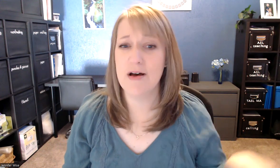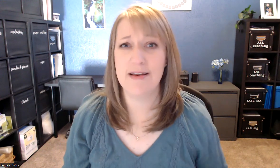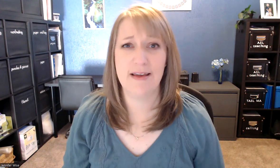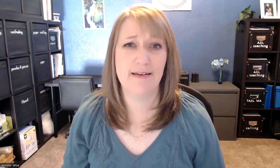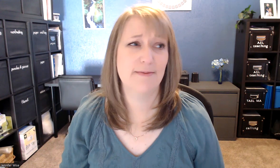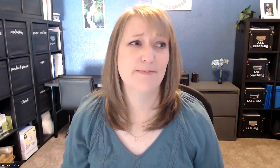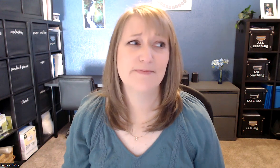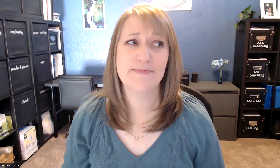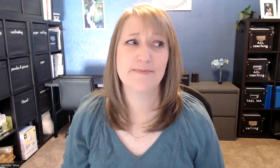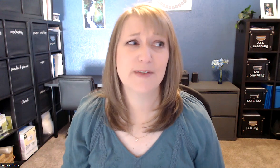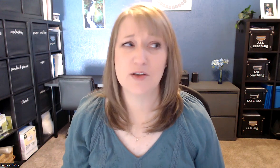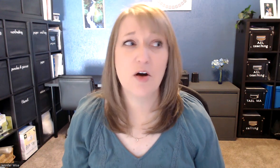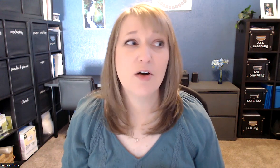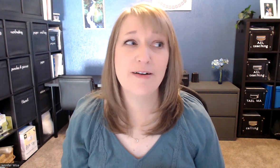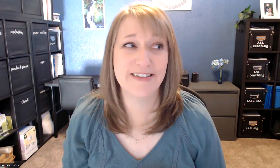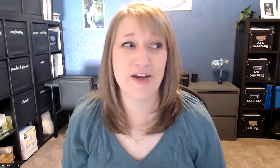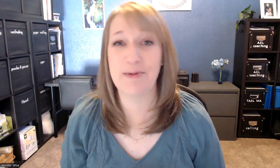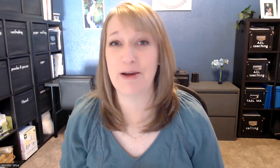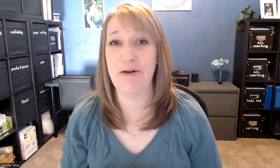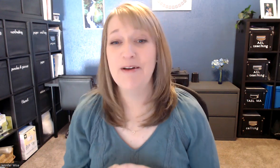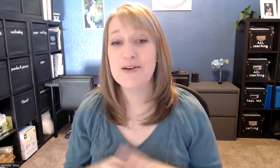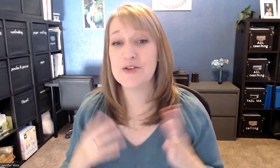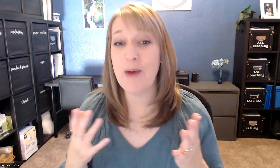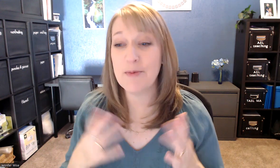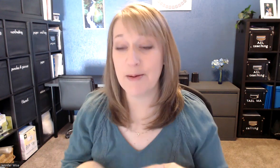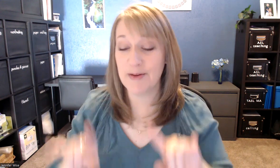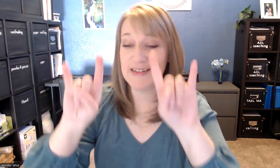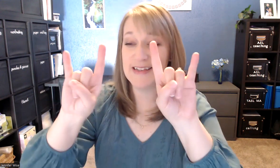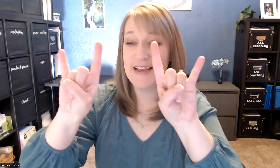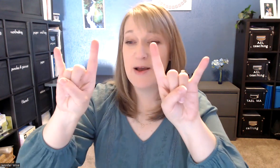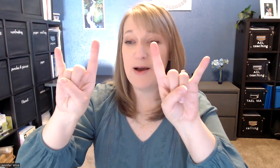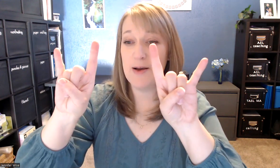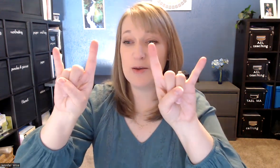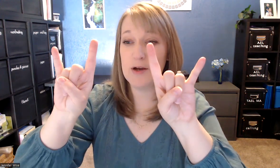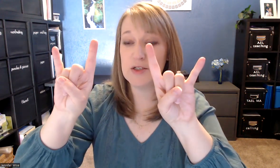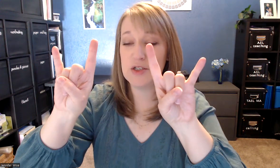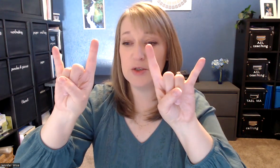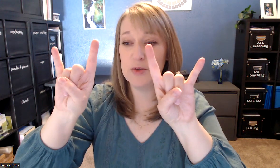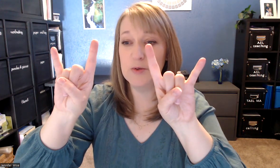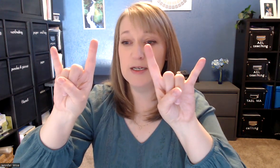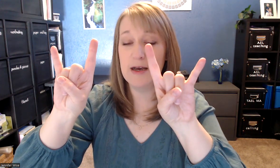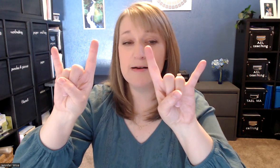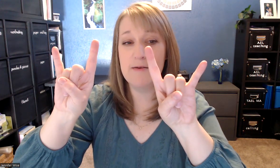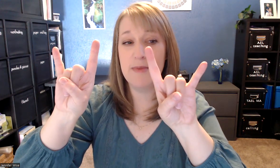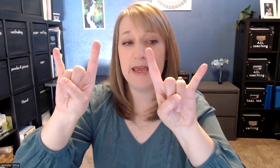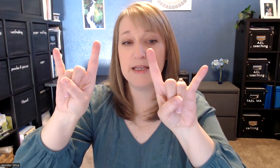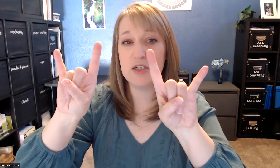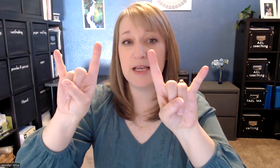1 a long time ago. So you might remember this. You want two hand